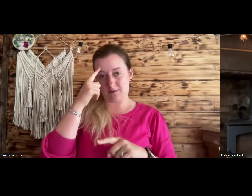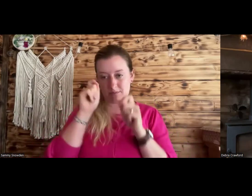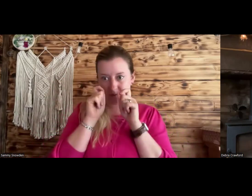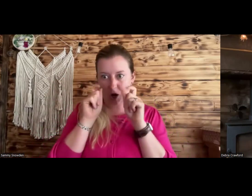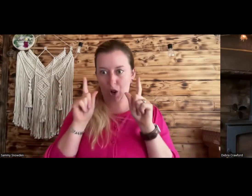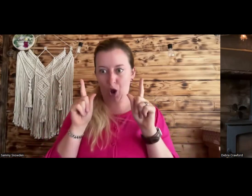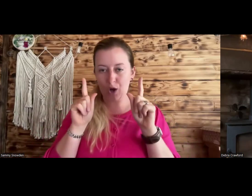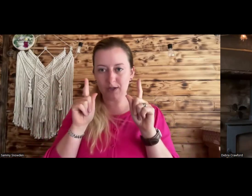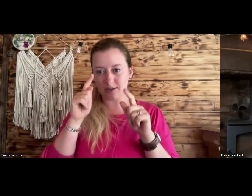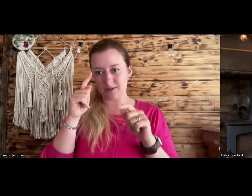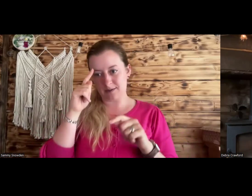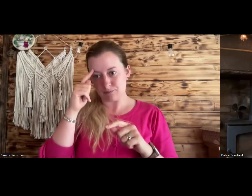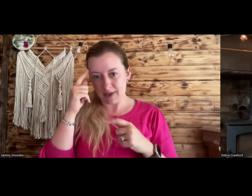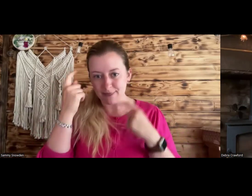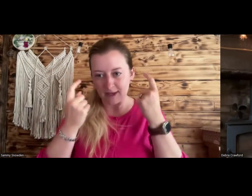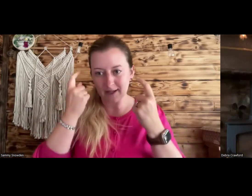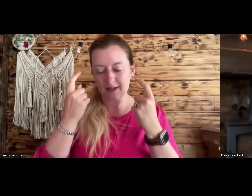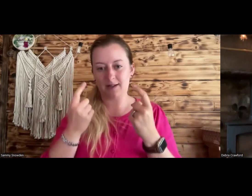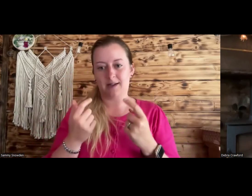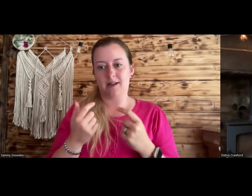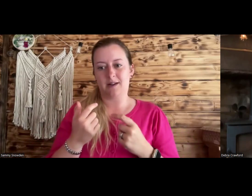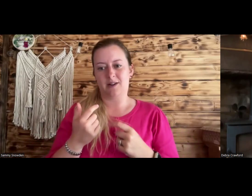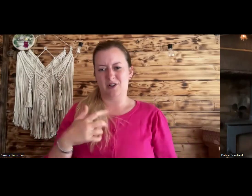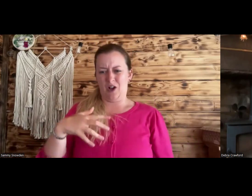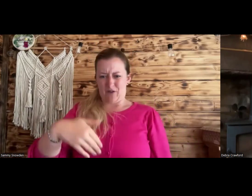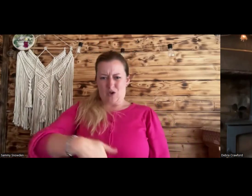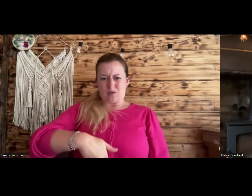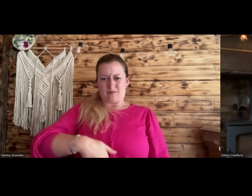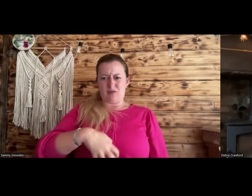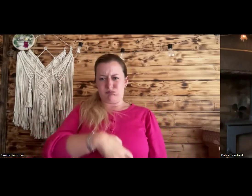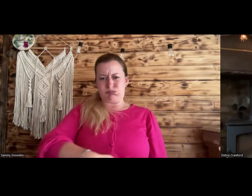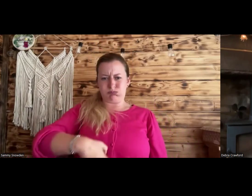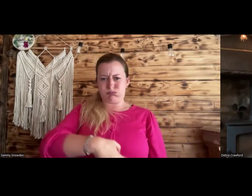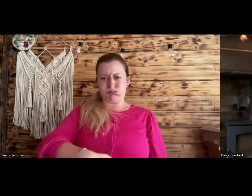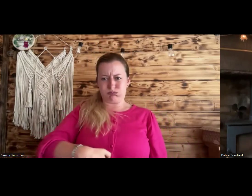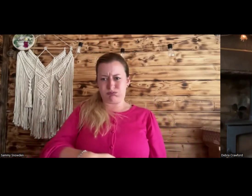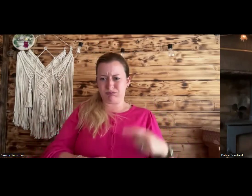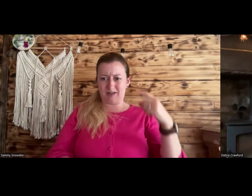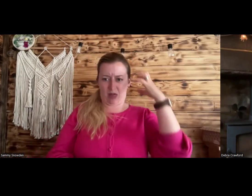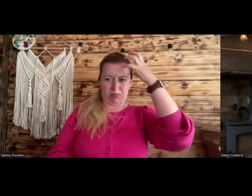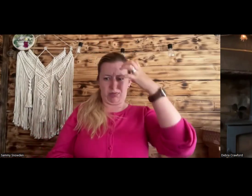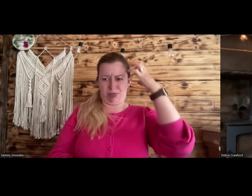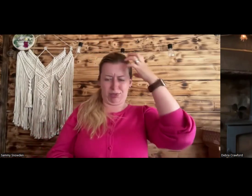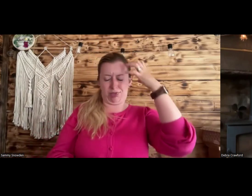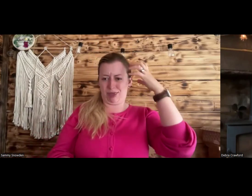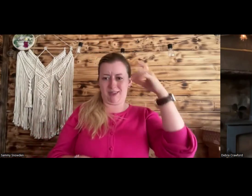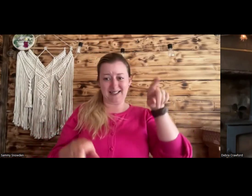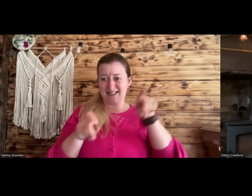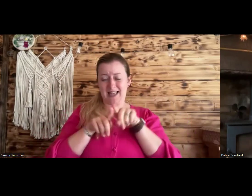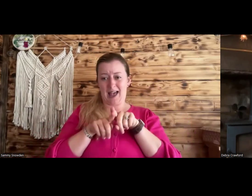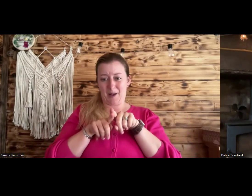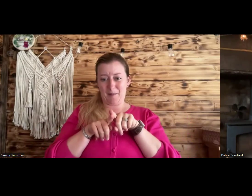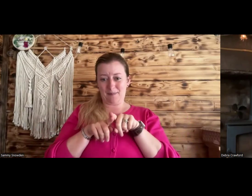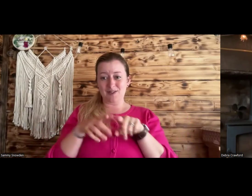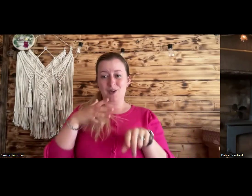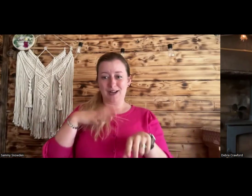really good reminder, yeah. So if our gut's a bit fuzzy, so will our brain be. Yeah, so we need to get our gut right, and that will